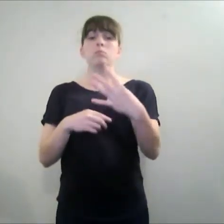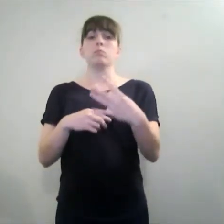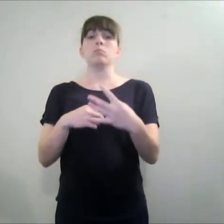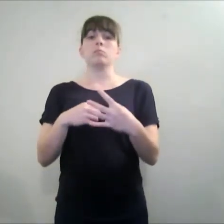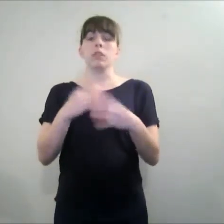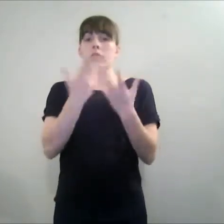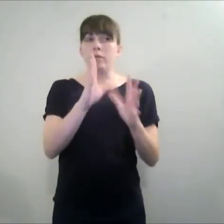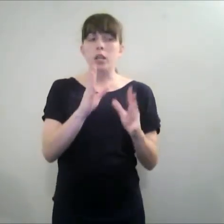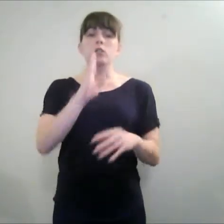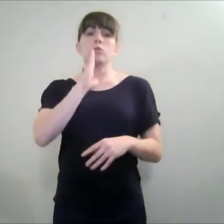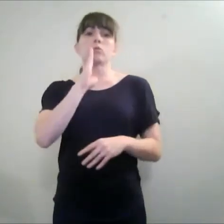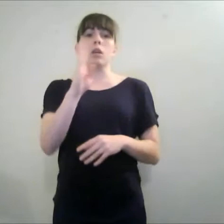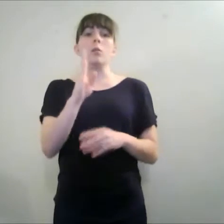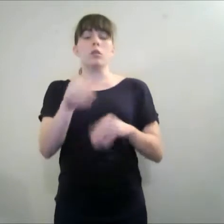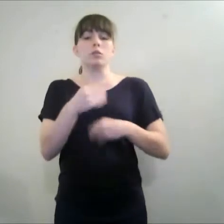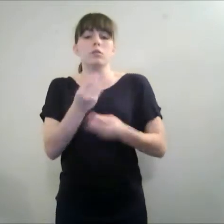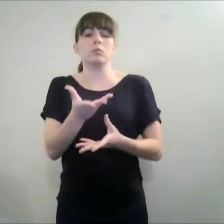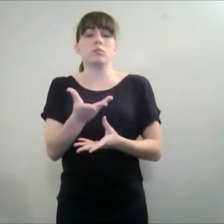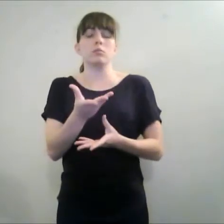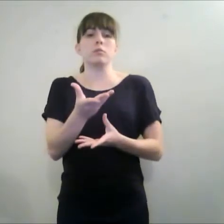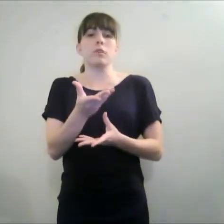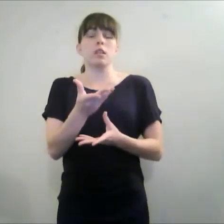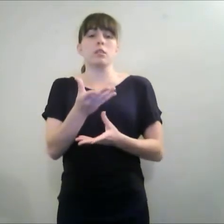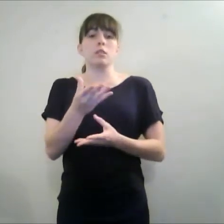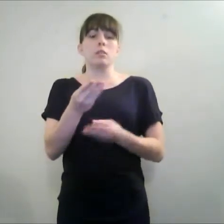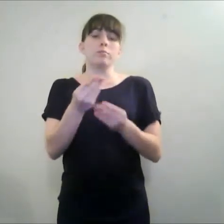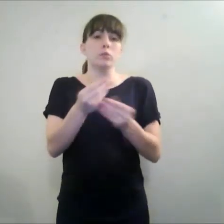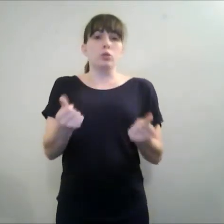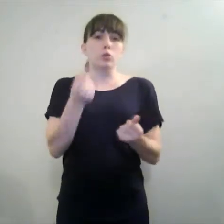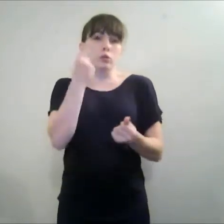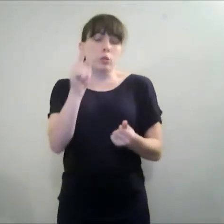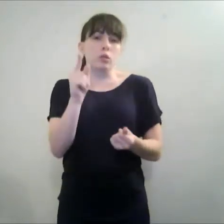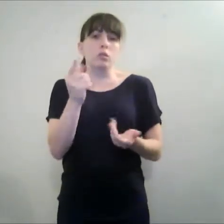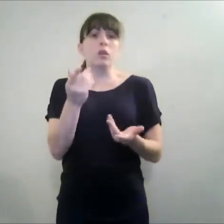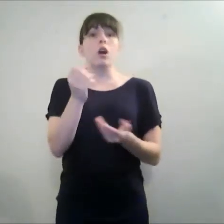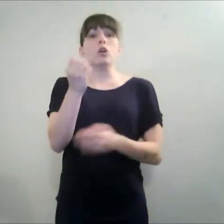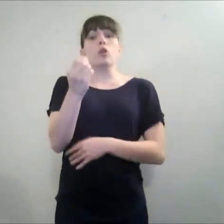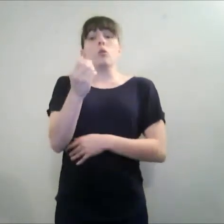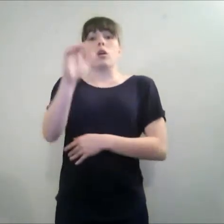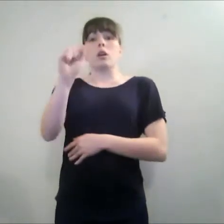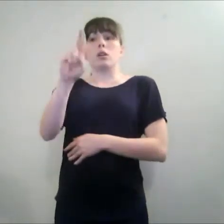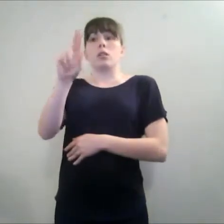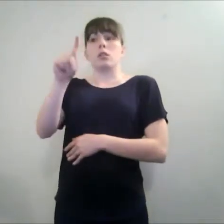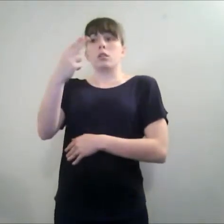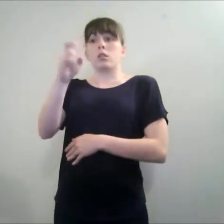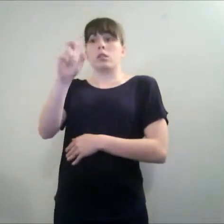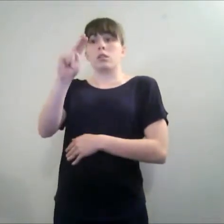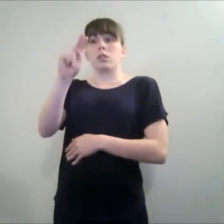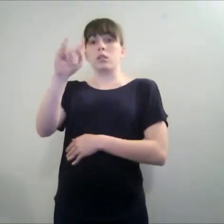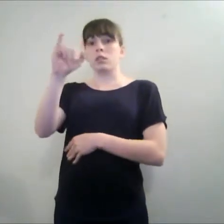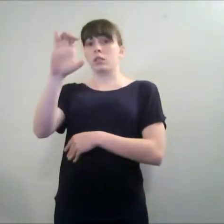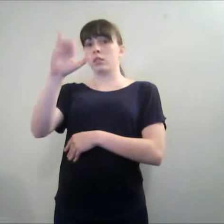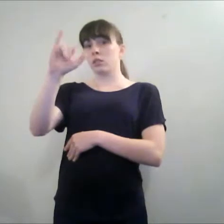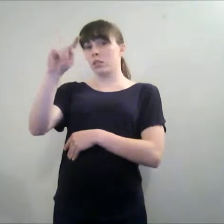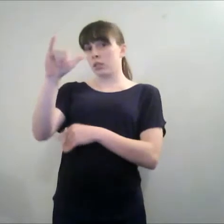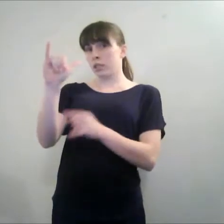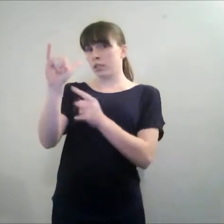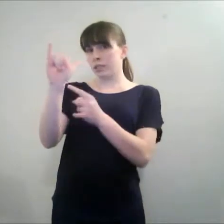the problem, what does authenticity mean? That's me looking. Just to go to your point, that's a camera phone picture of